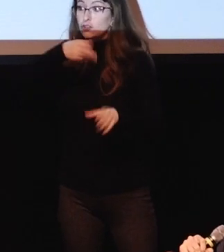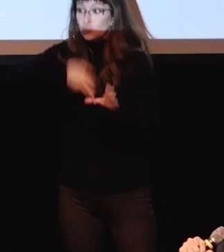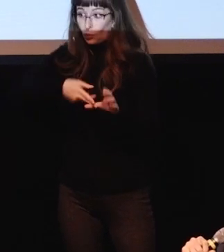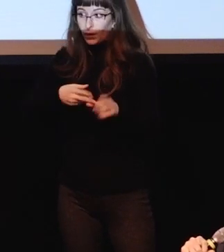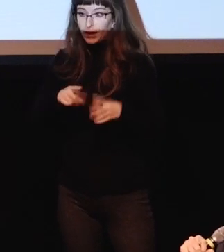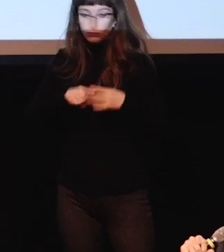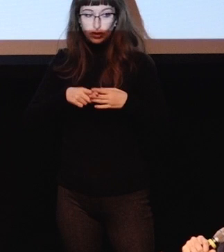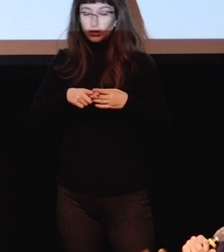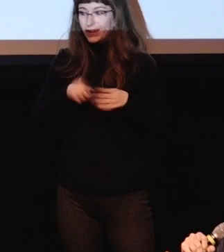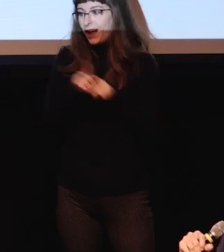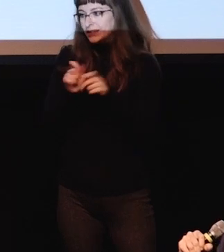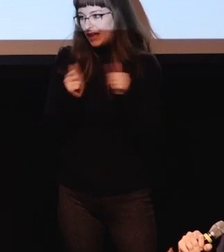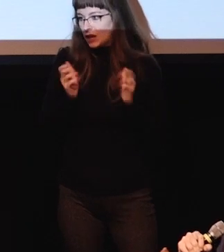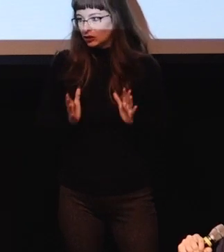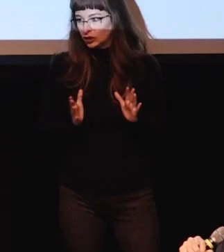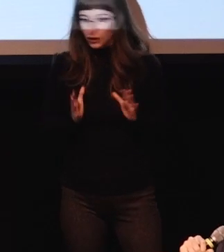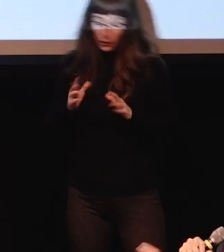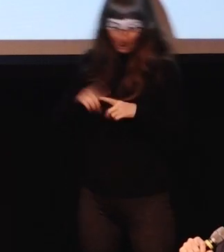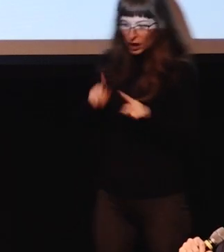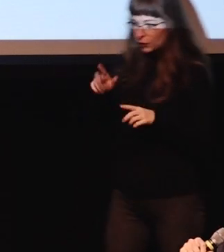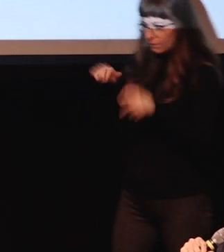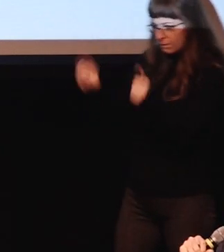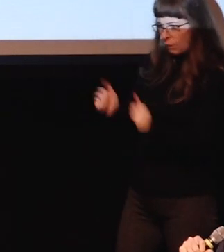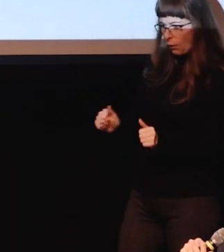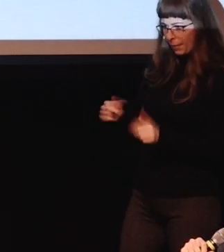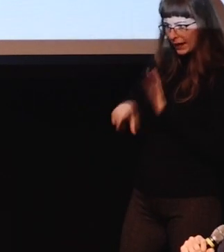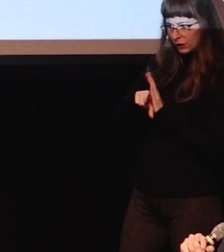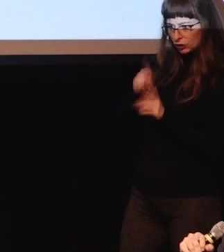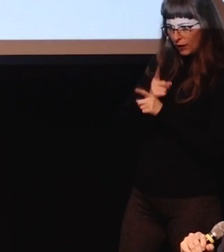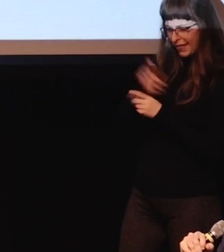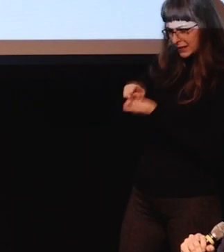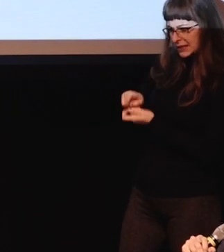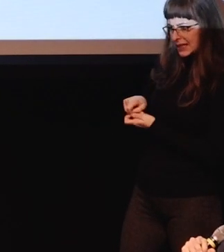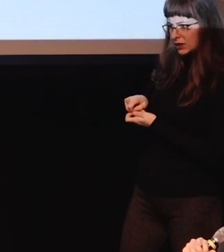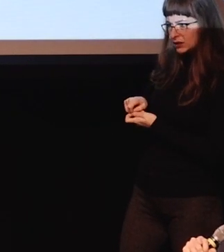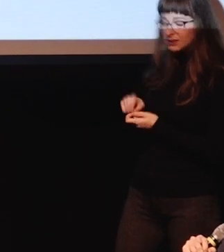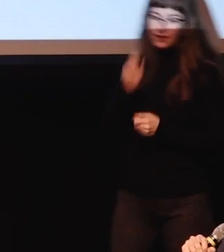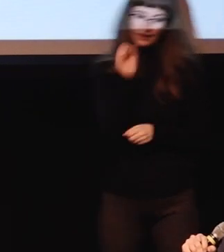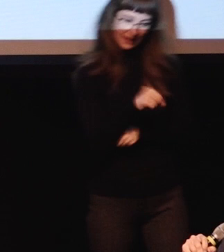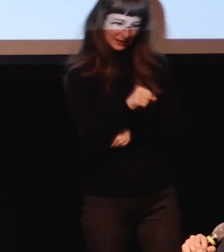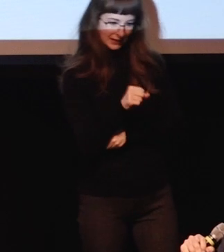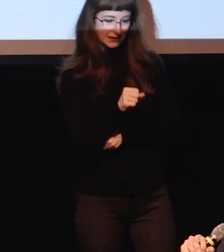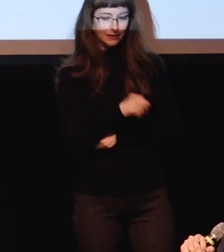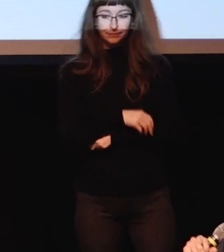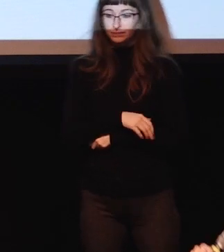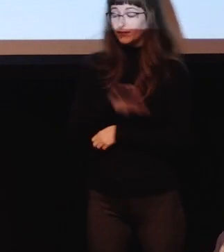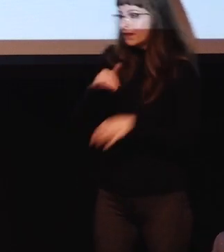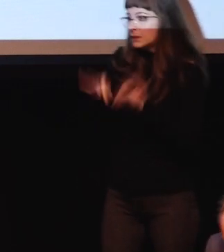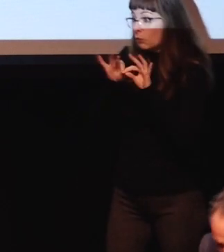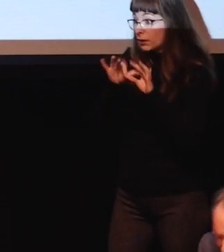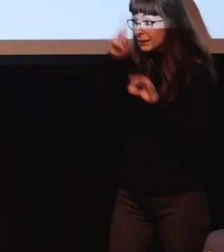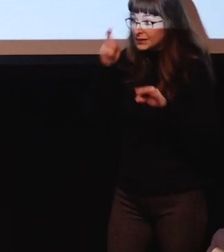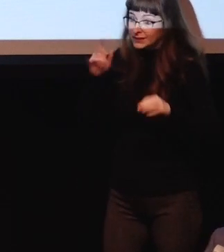help inform? Yes. Sort of the character, right? The details. Yes. Yeah, and I think that's really important because if you get them wrong, right? I